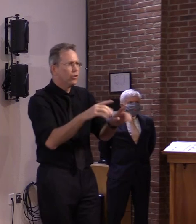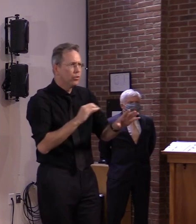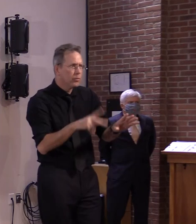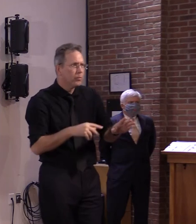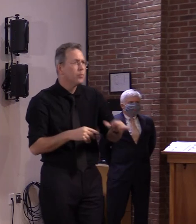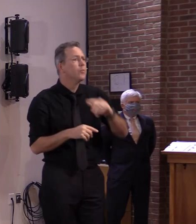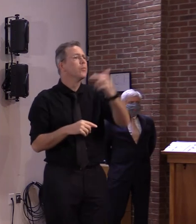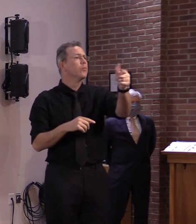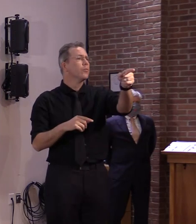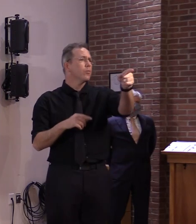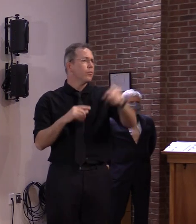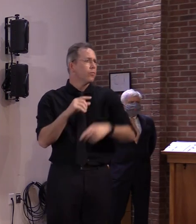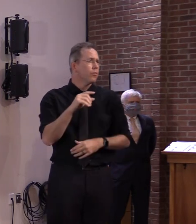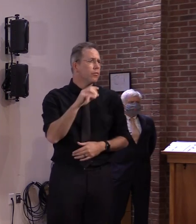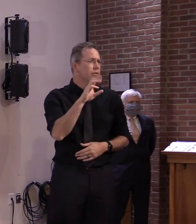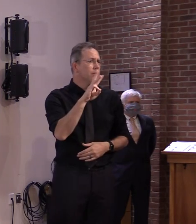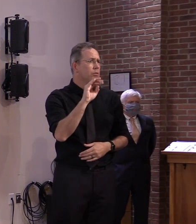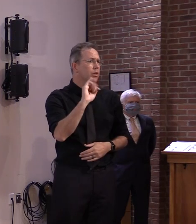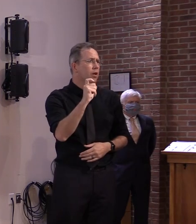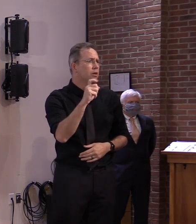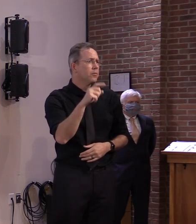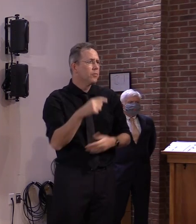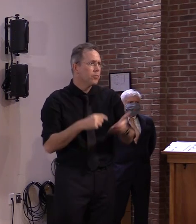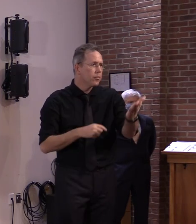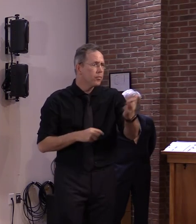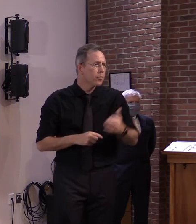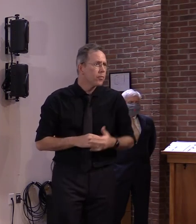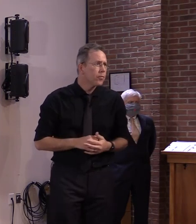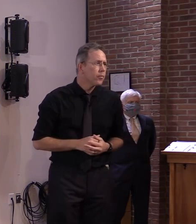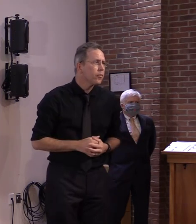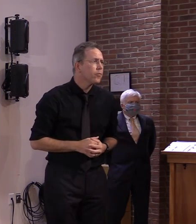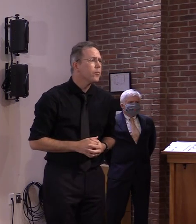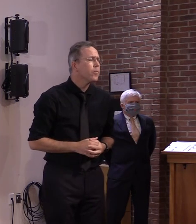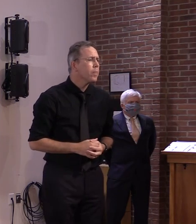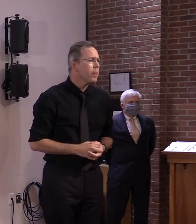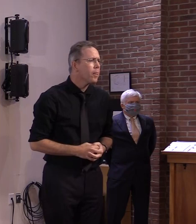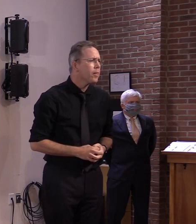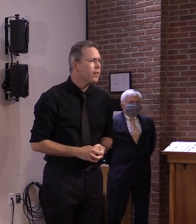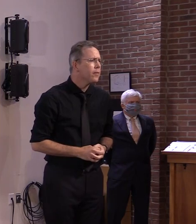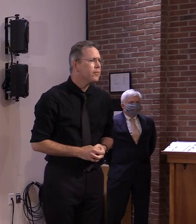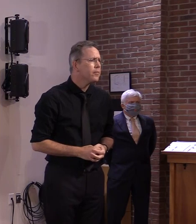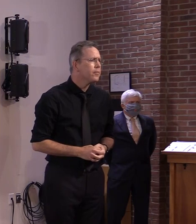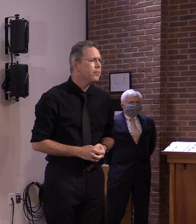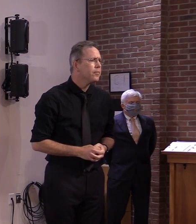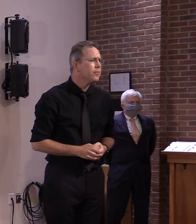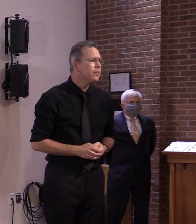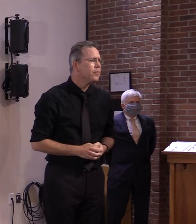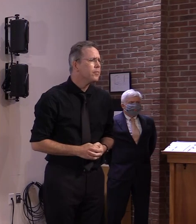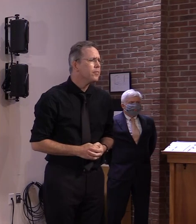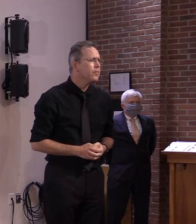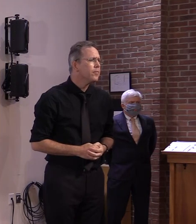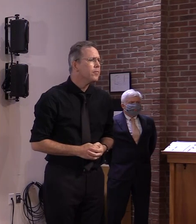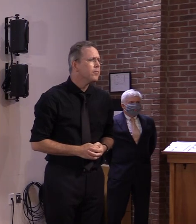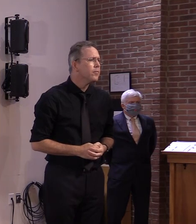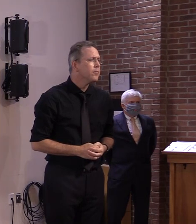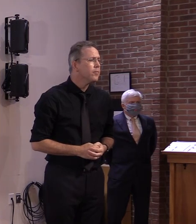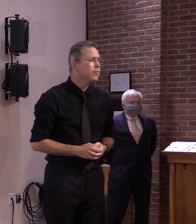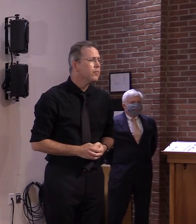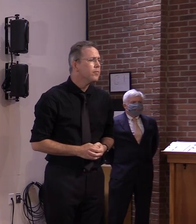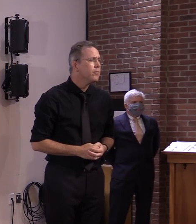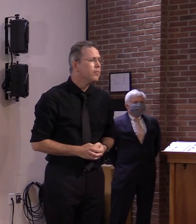Thank you, Governor. So, as you mentioned, we heard some pretty remarkable falsehoods from the president last